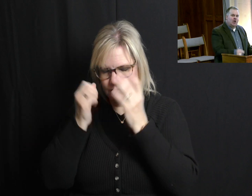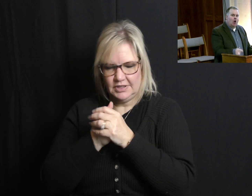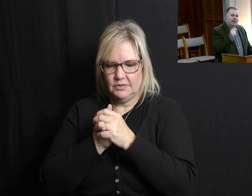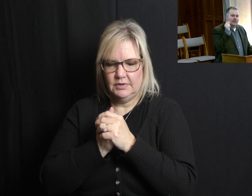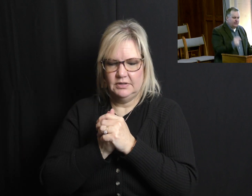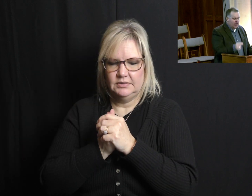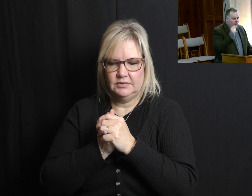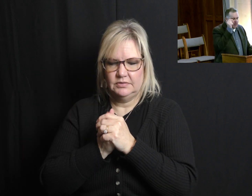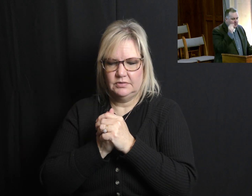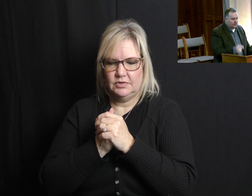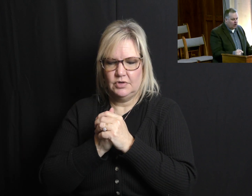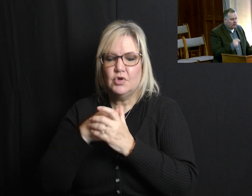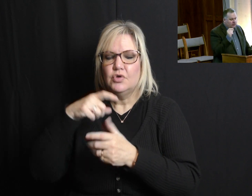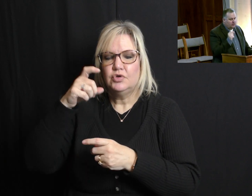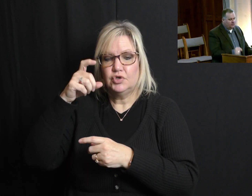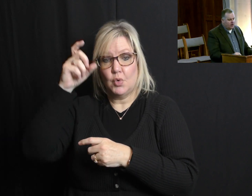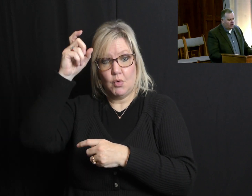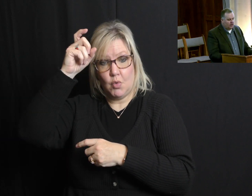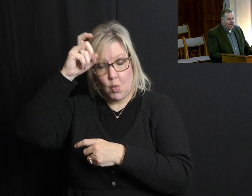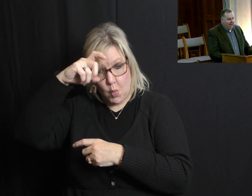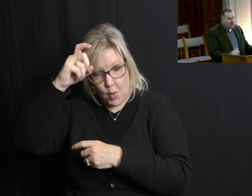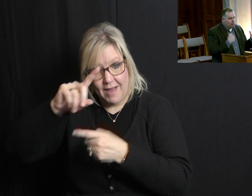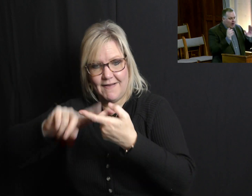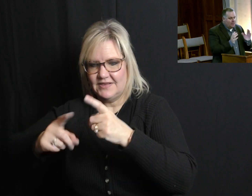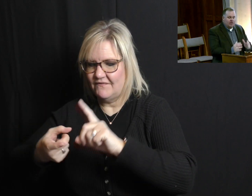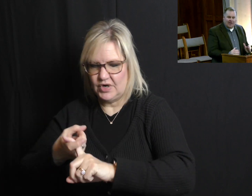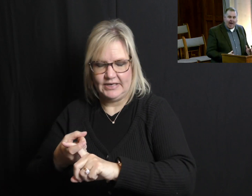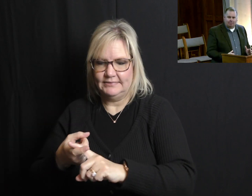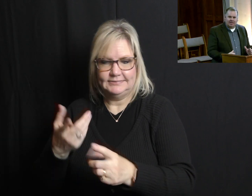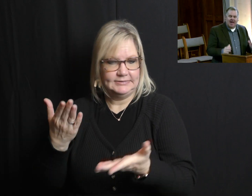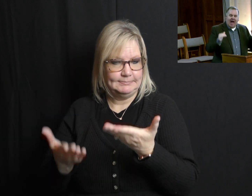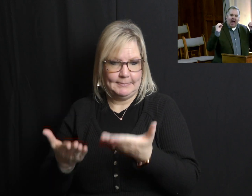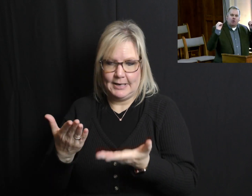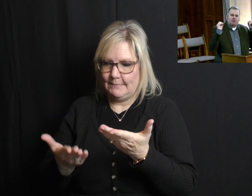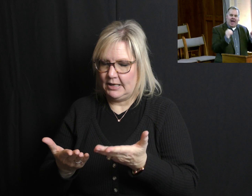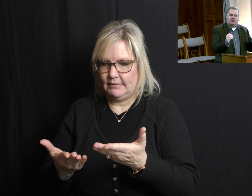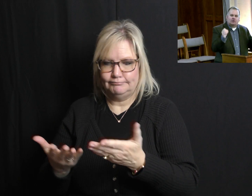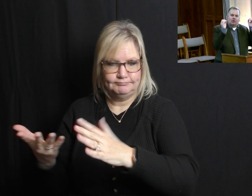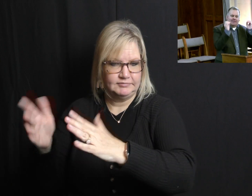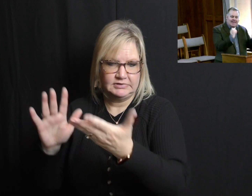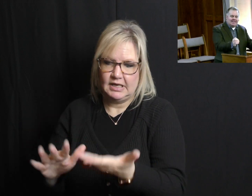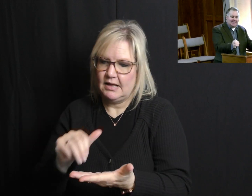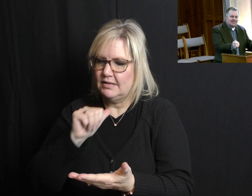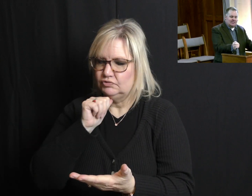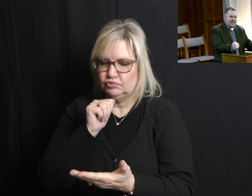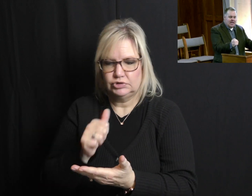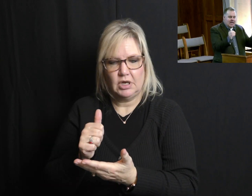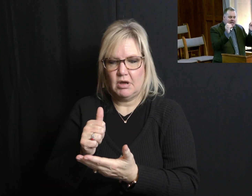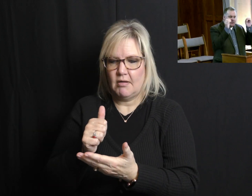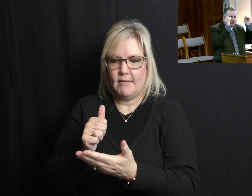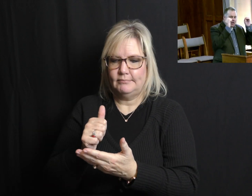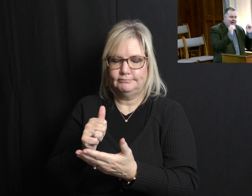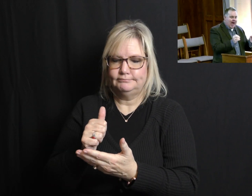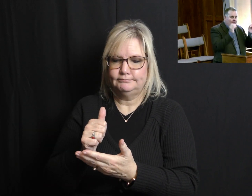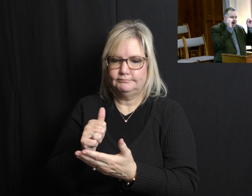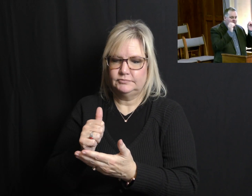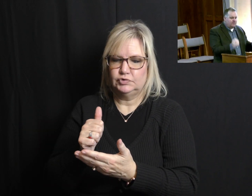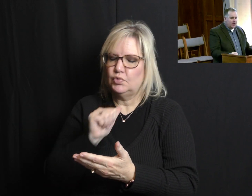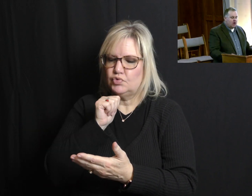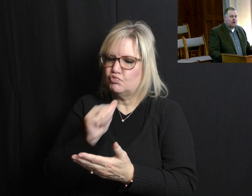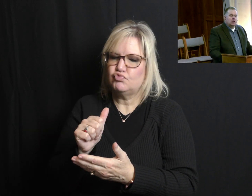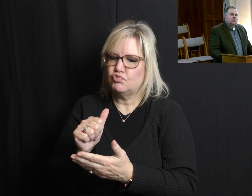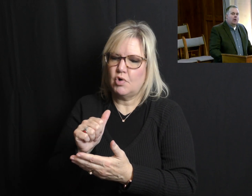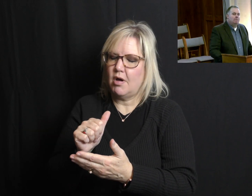as we know it is filled with uncertainties and fears. And when this happens, our natural tendency is to allow